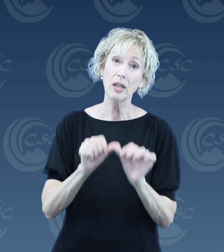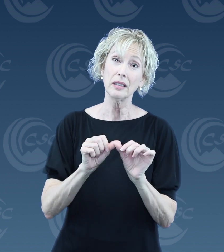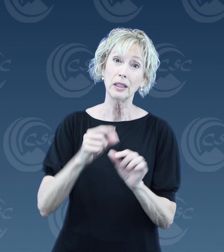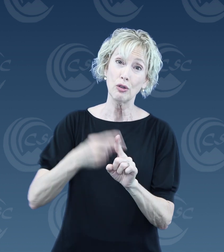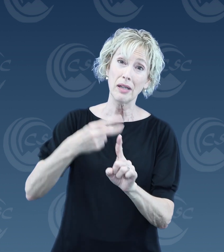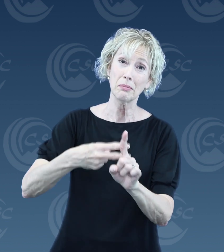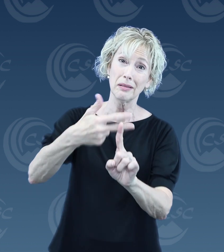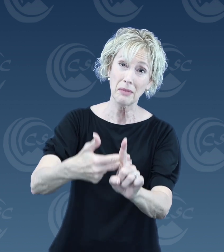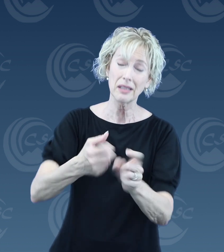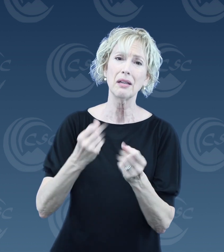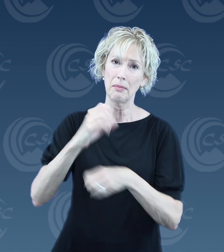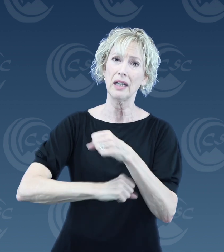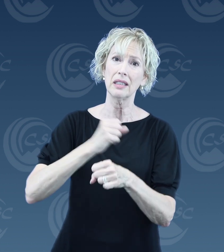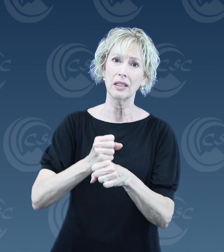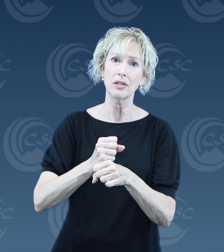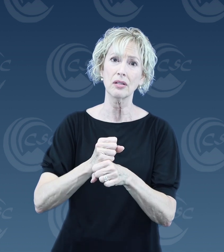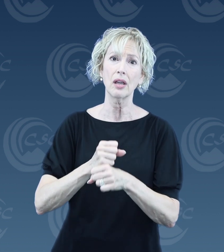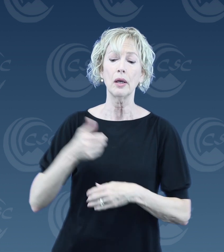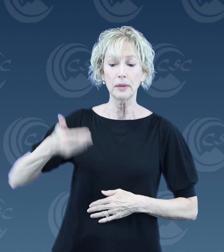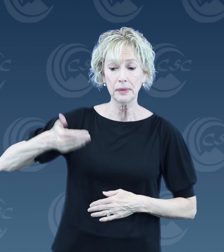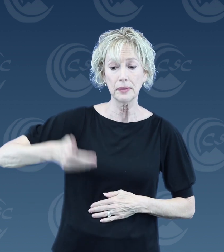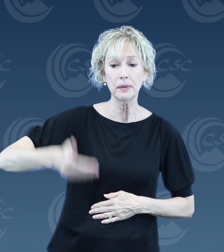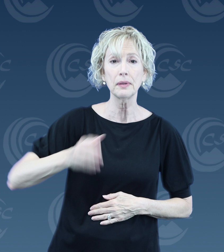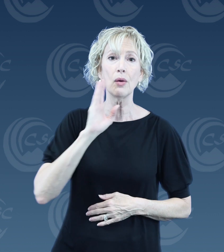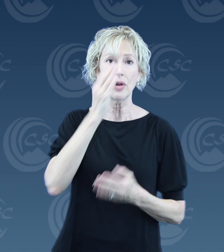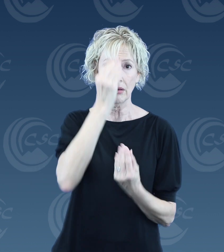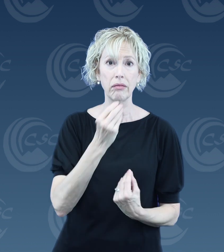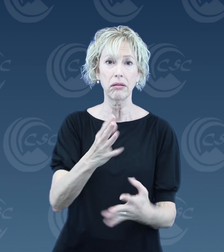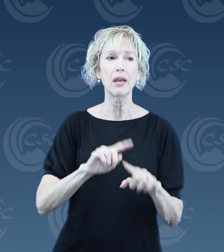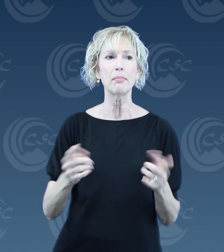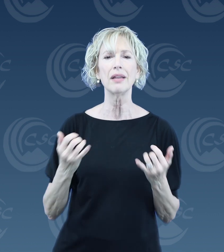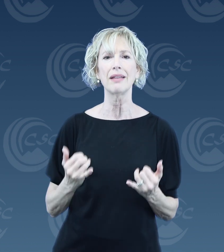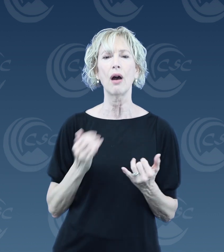I'll address you more completely in the coming days and weeks, but this is meant to